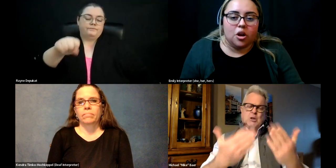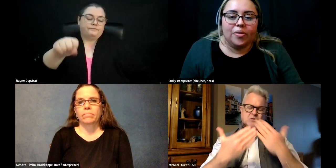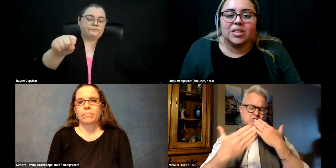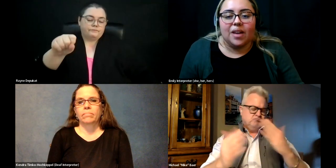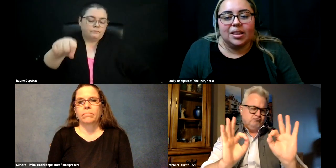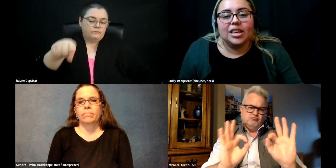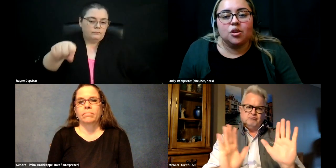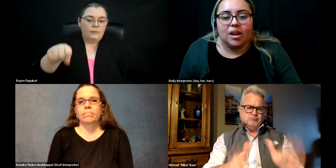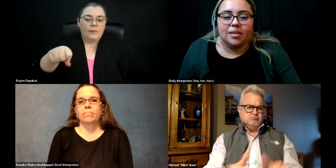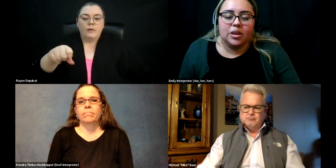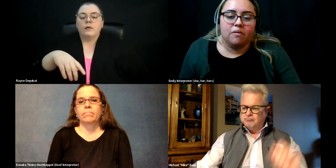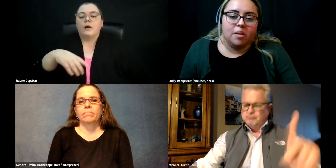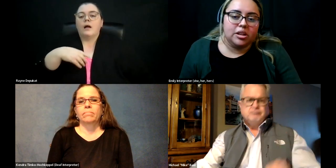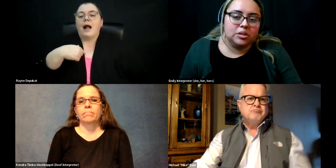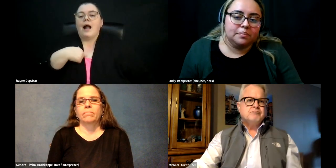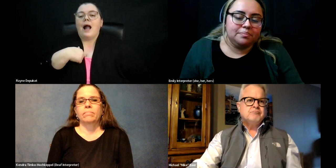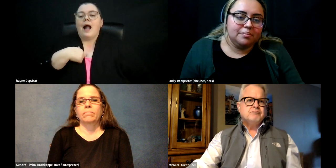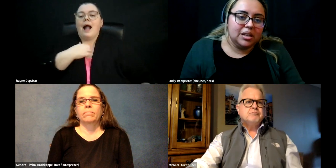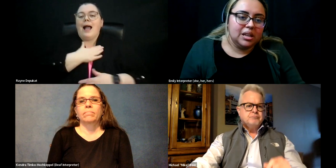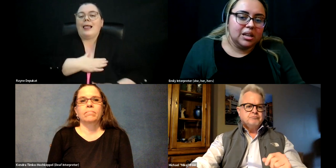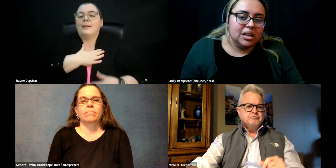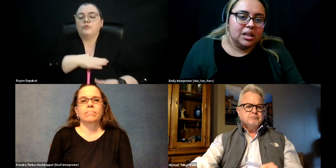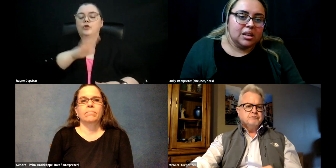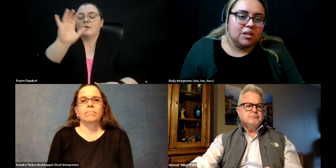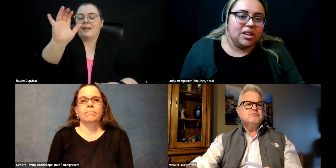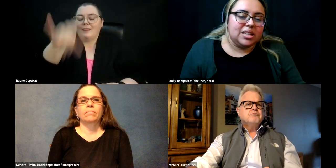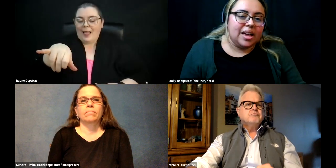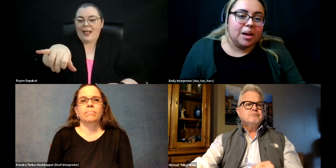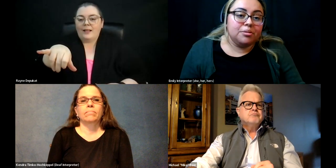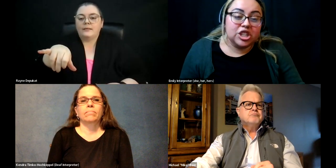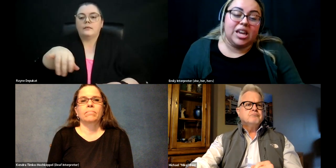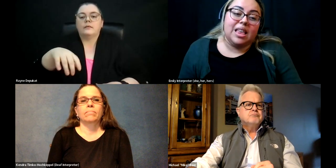So that's fine. Thank you, Rain. Thank you very much. And Rain saying, I appreciate that.